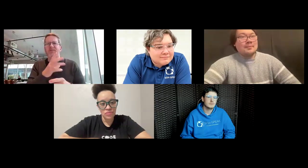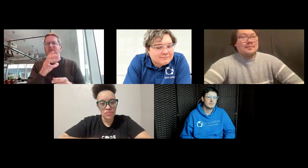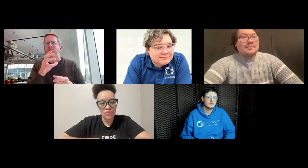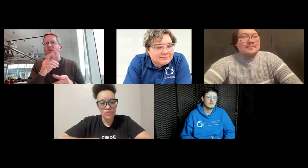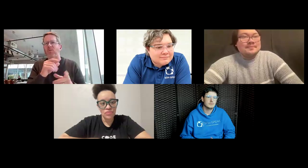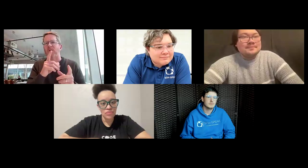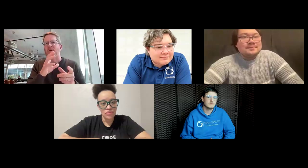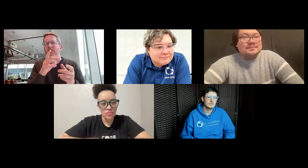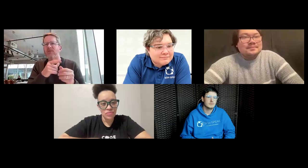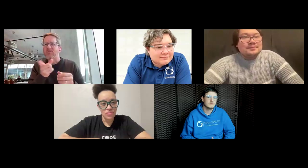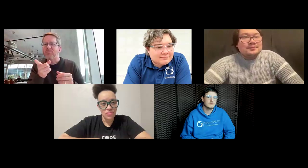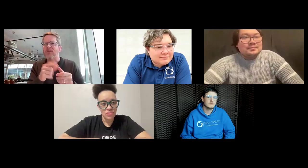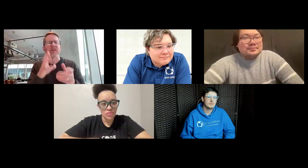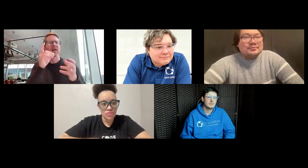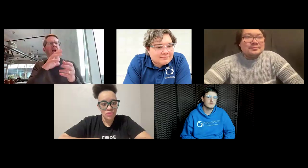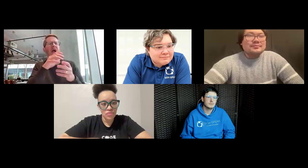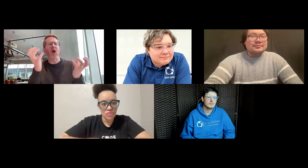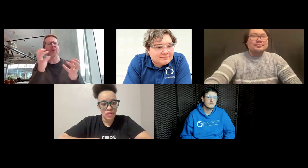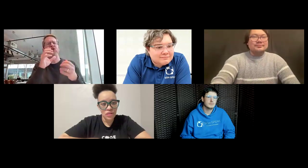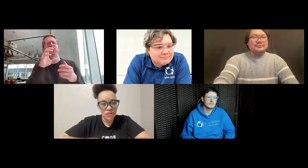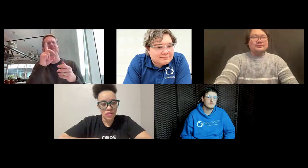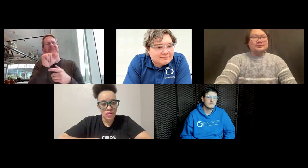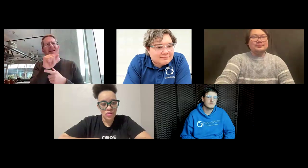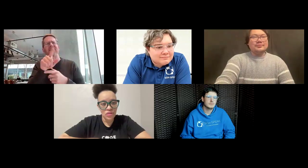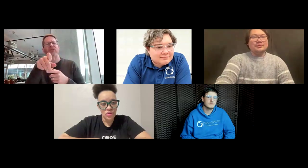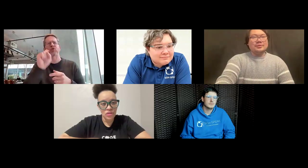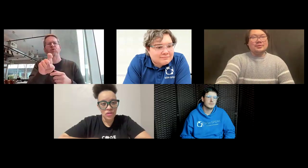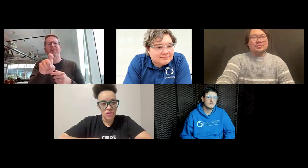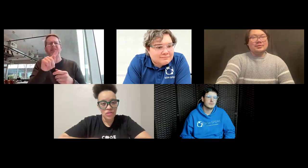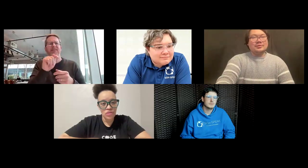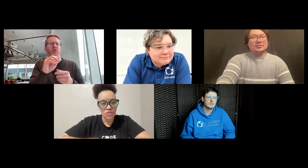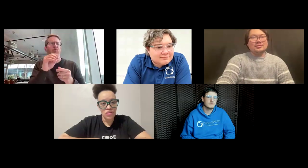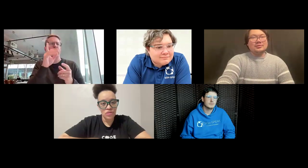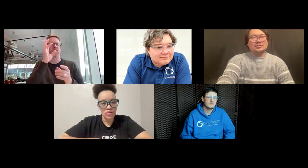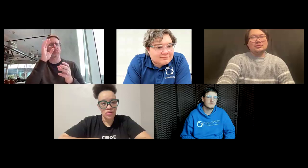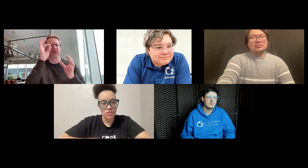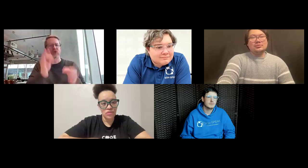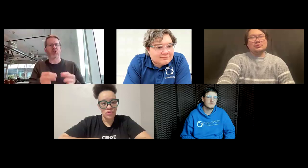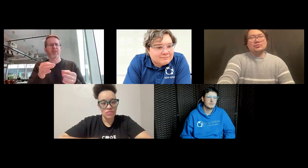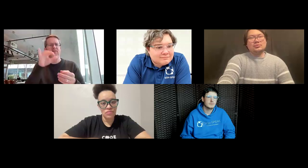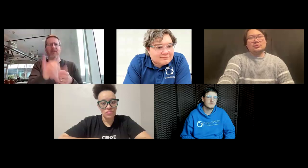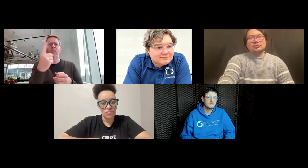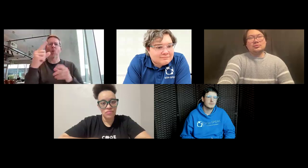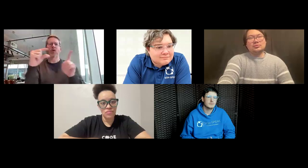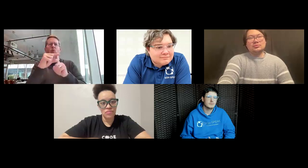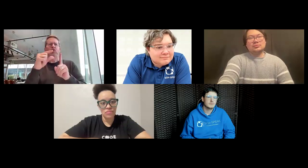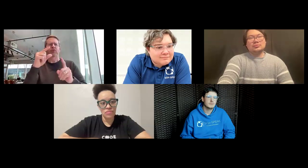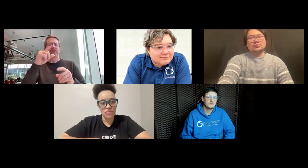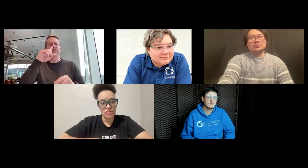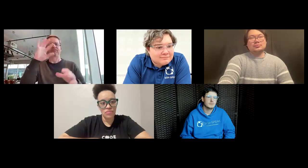of the data somewhere, right? So, um, how much data should you need to determine that